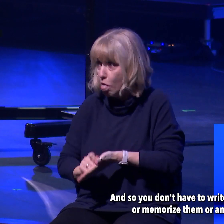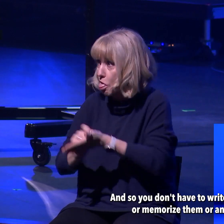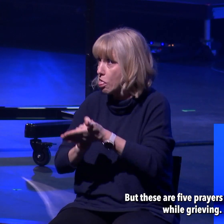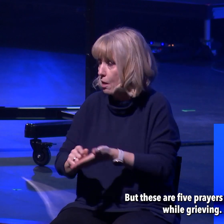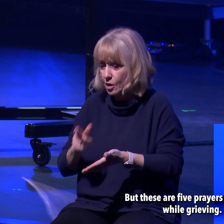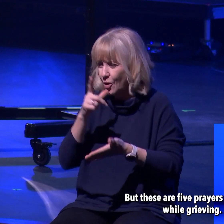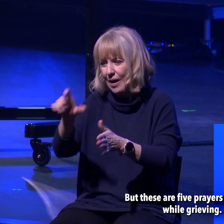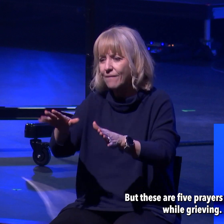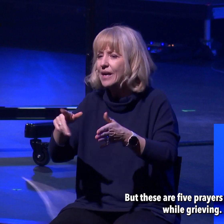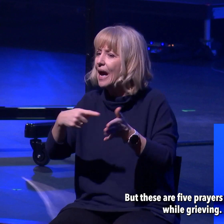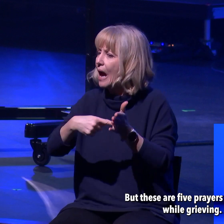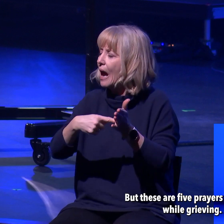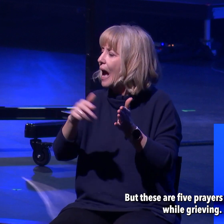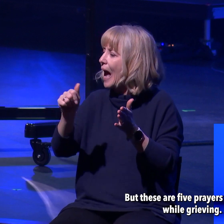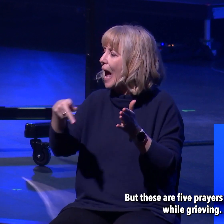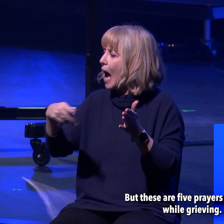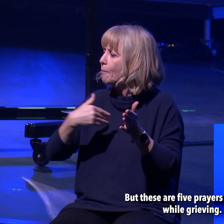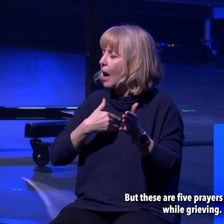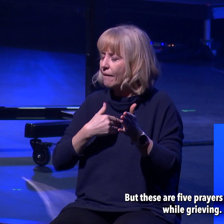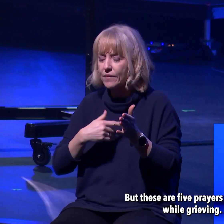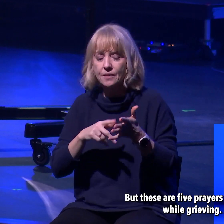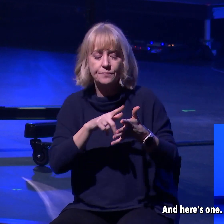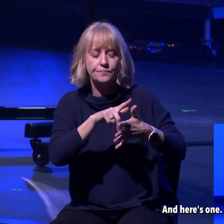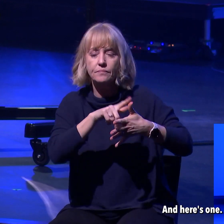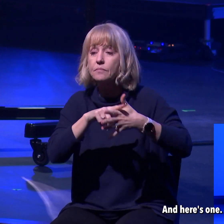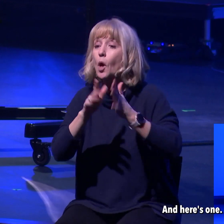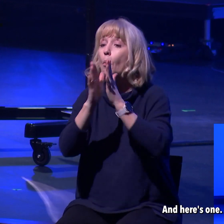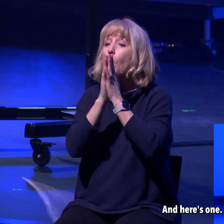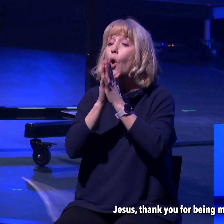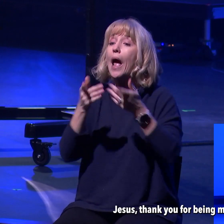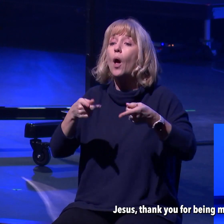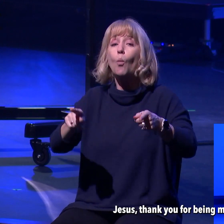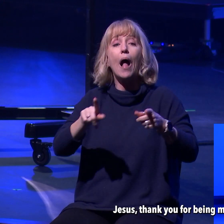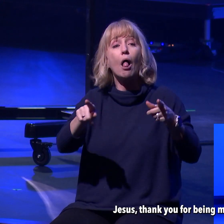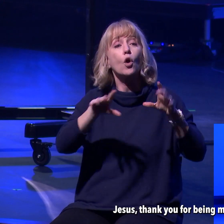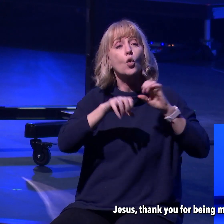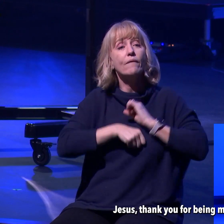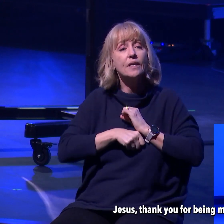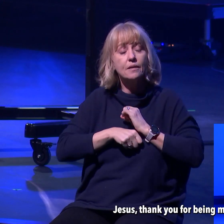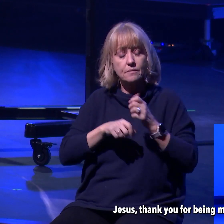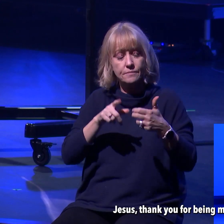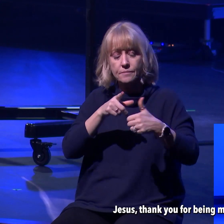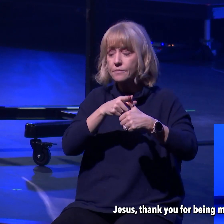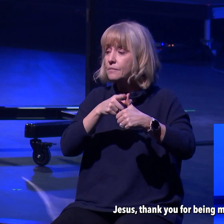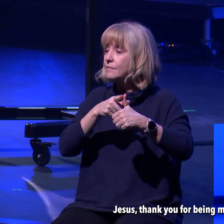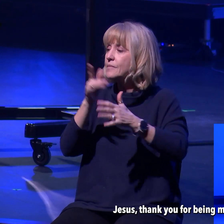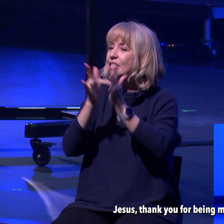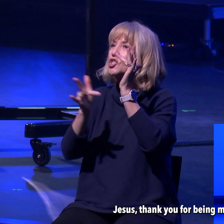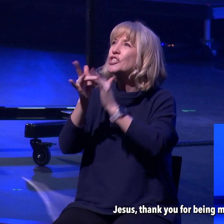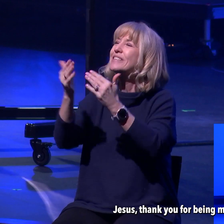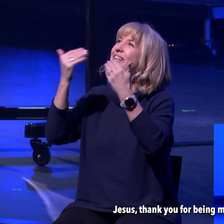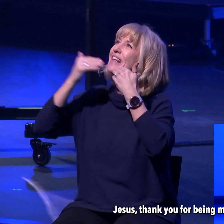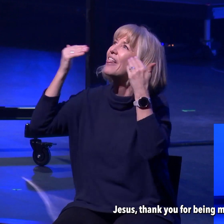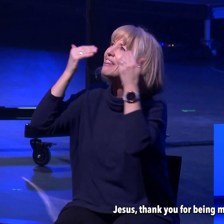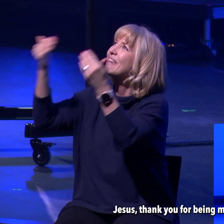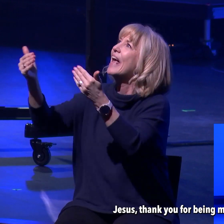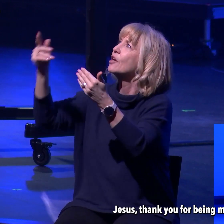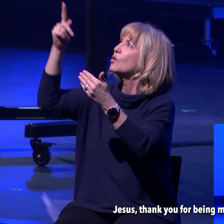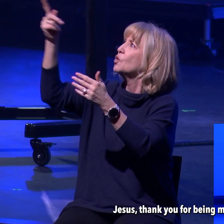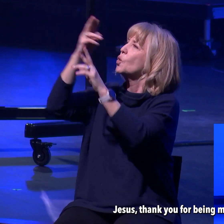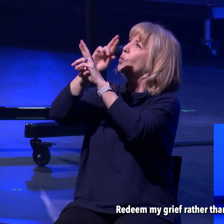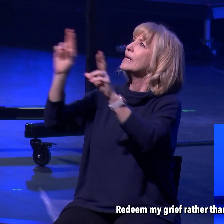them or anything, but these are 5 prayers to pray while grieving. And here's one. Jesus, thank you for being my